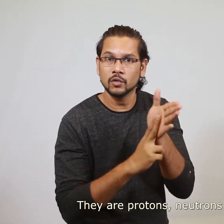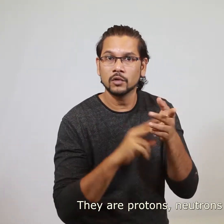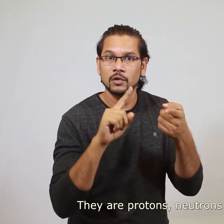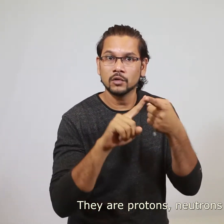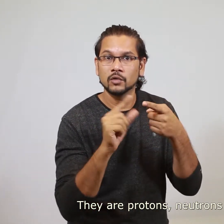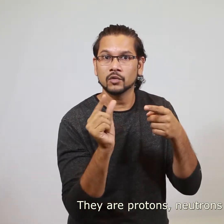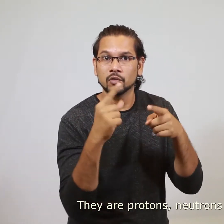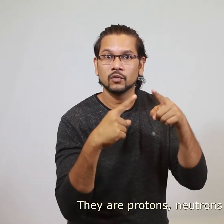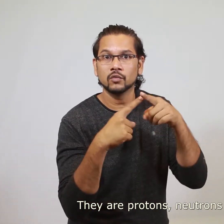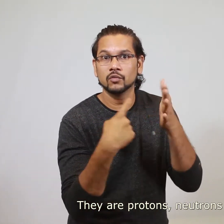neutrons,